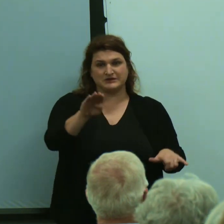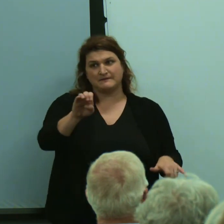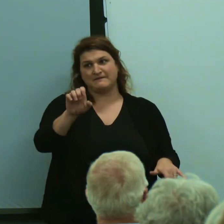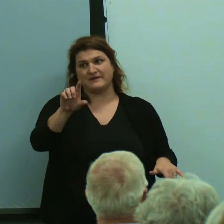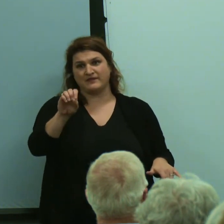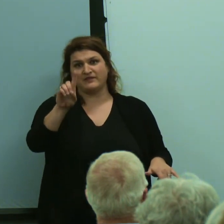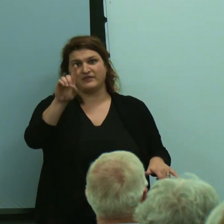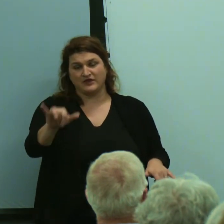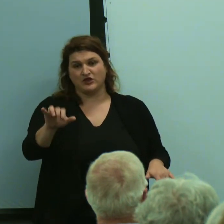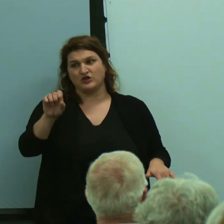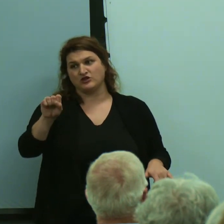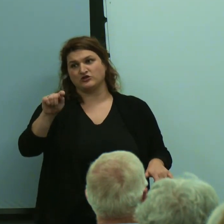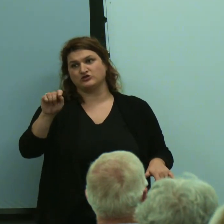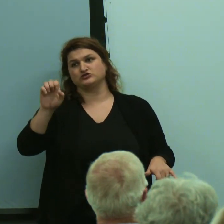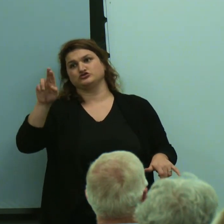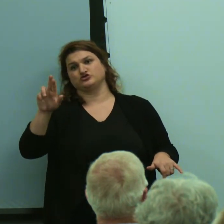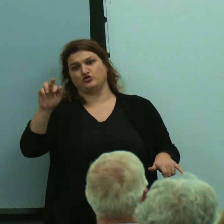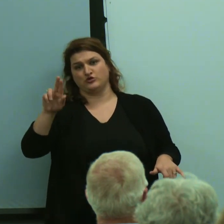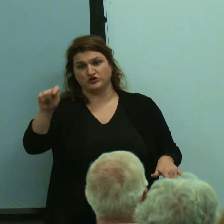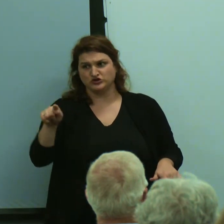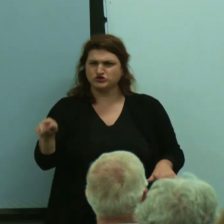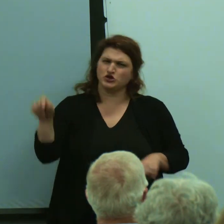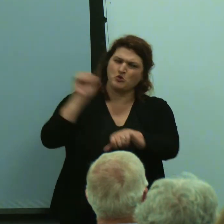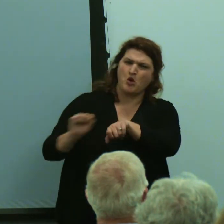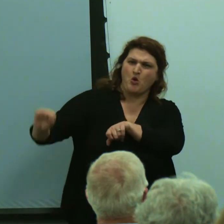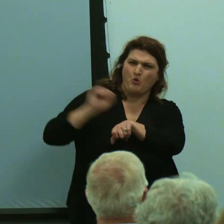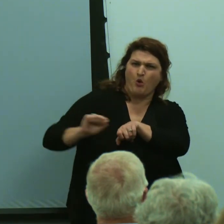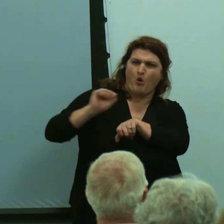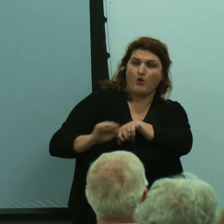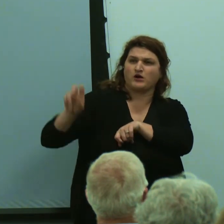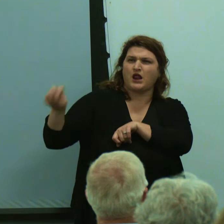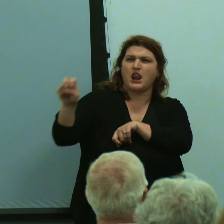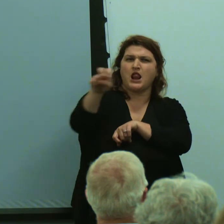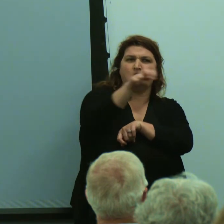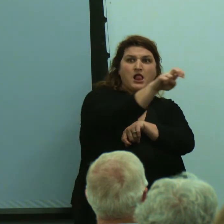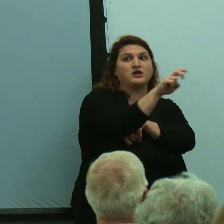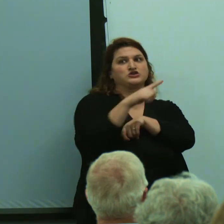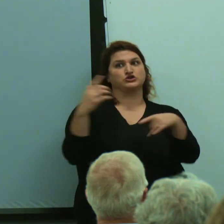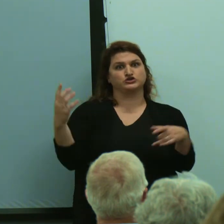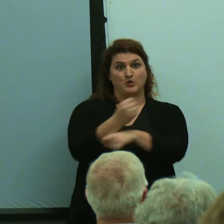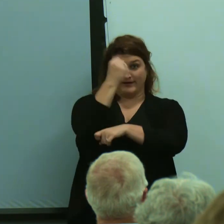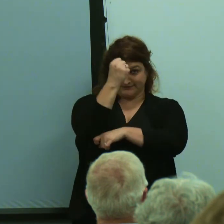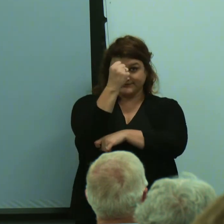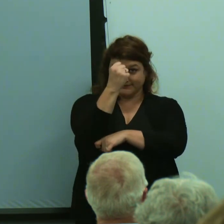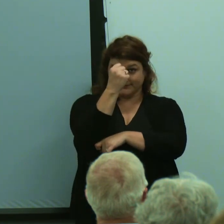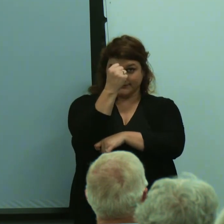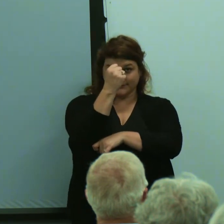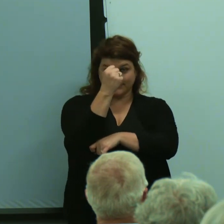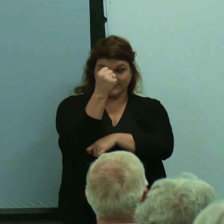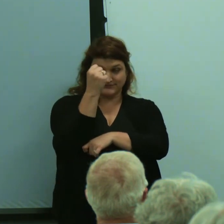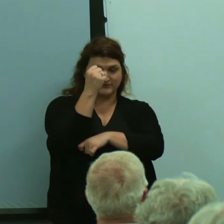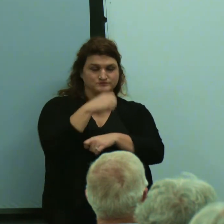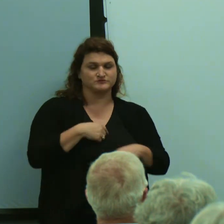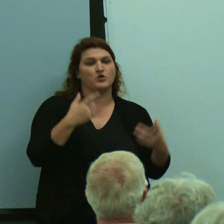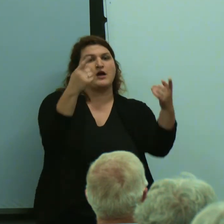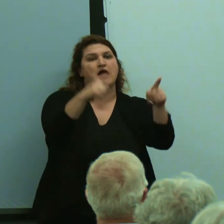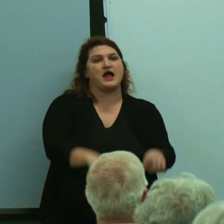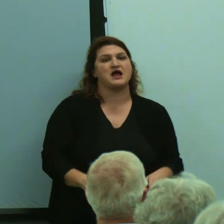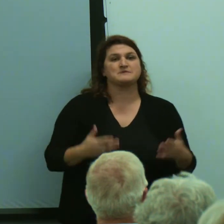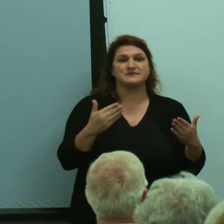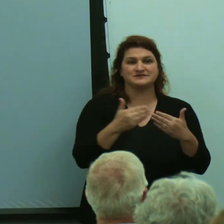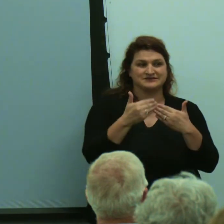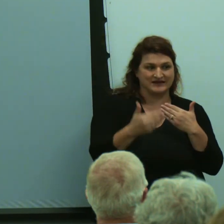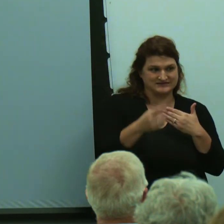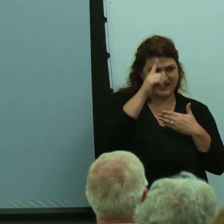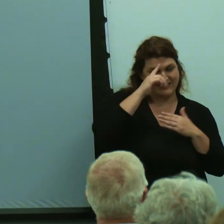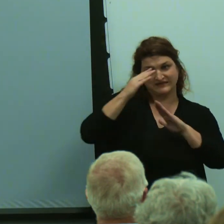travel, was elected to the Supreme Court, something everybody's proud of. So what happens next? I think the Chief Justice